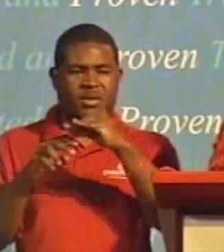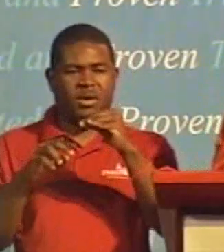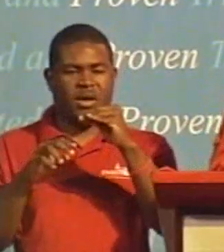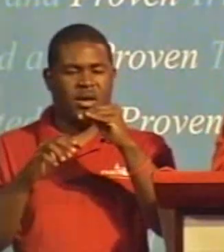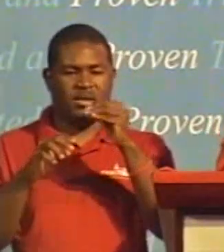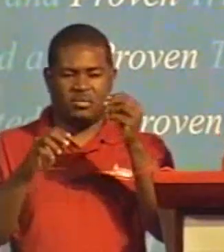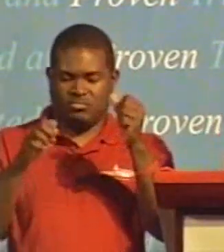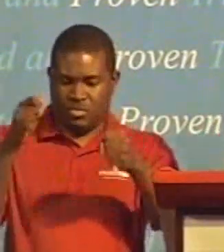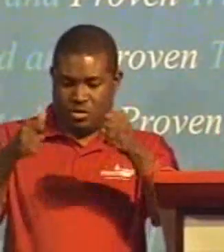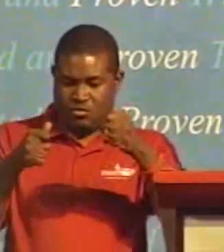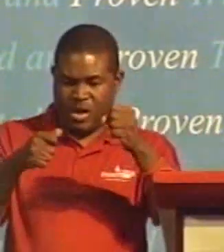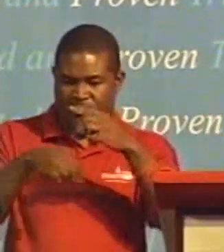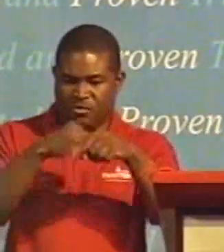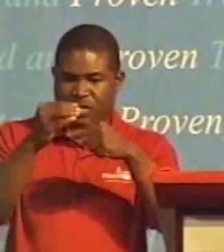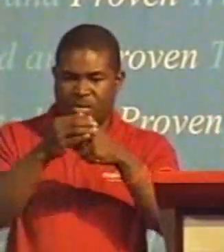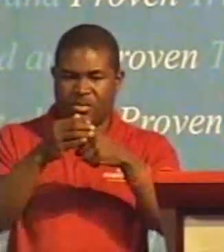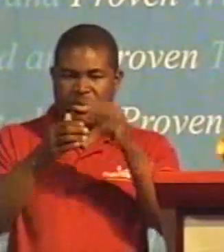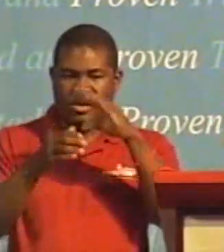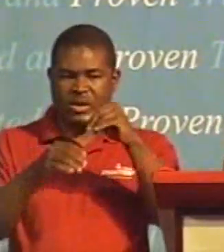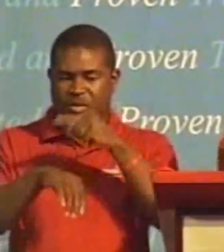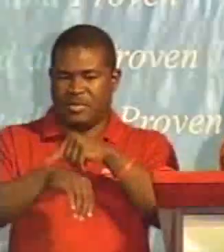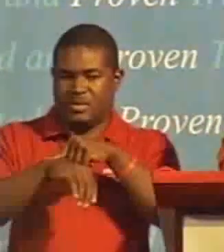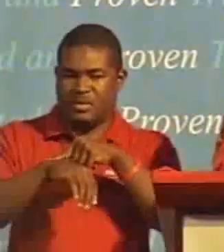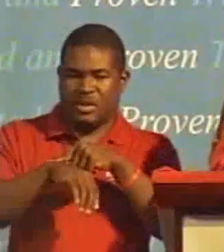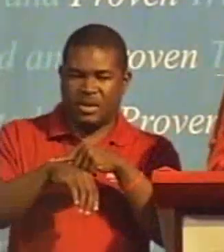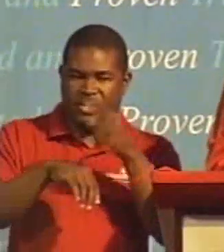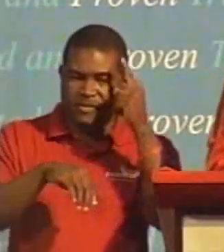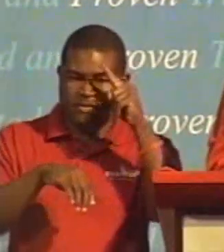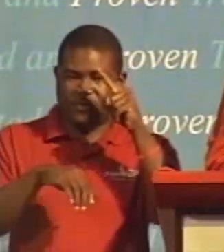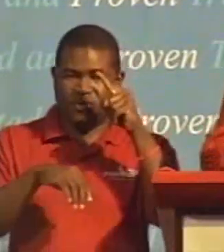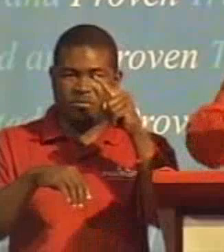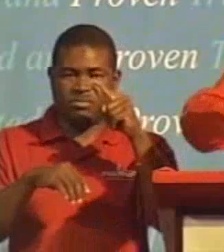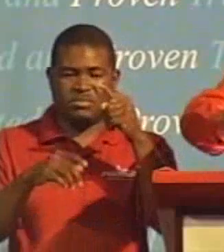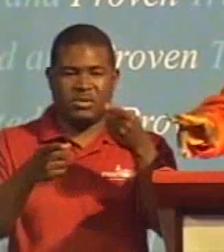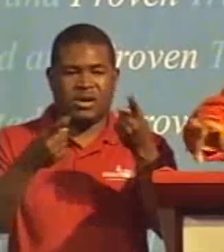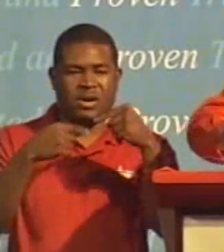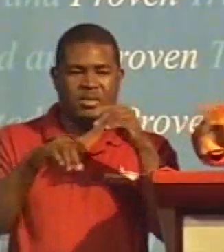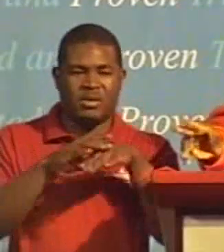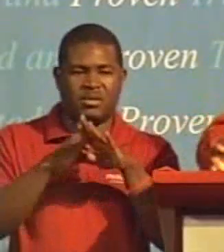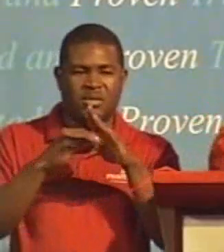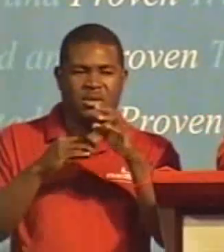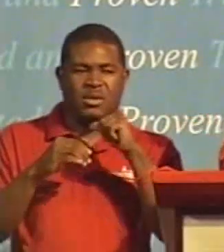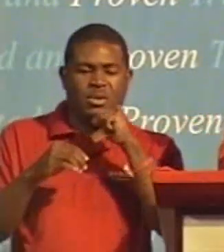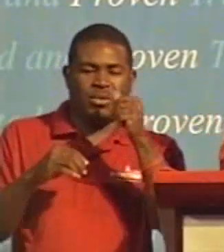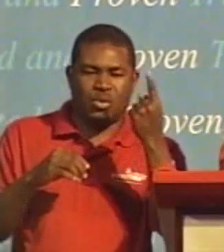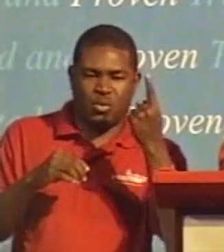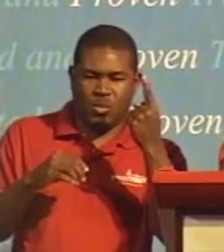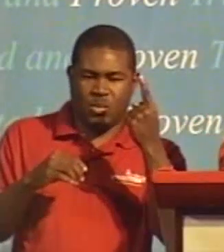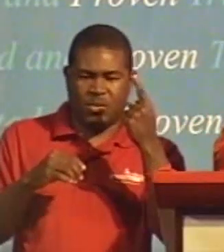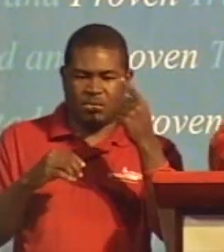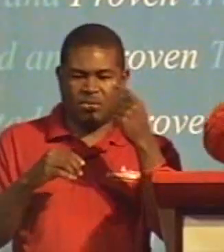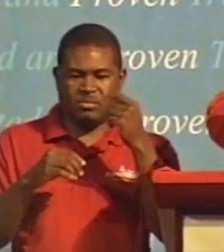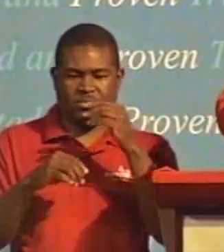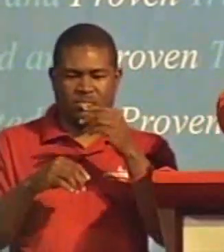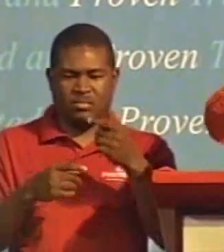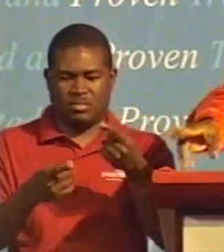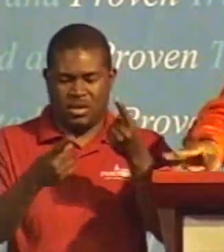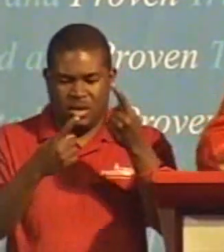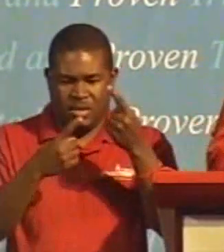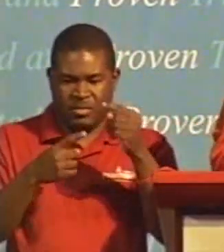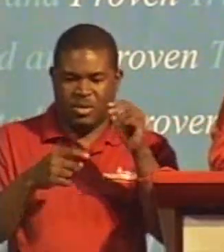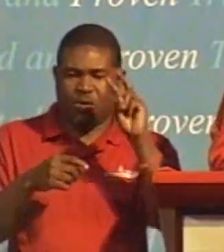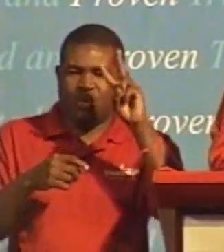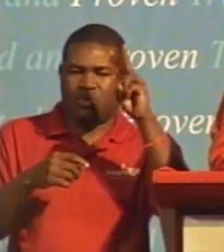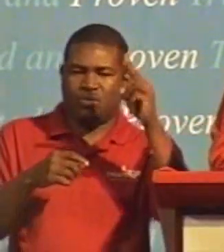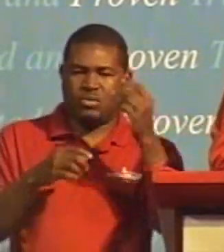around, and when it was time for the bid to come in, not one put a bid in on two separate